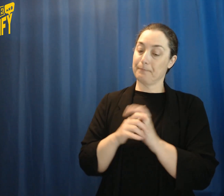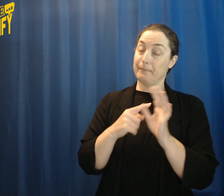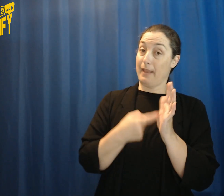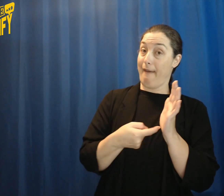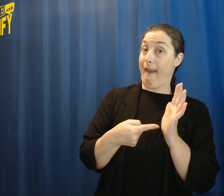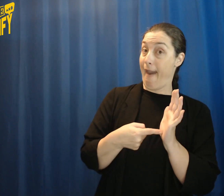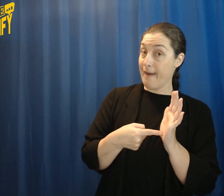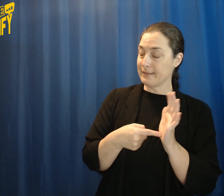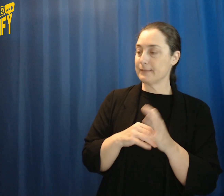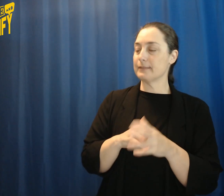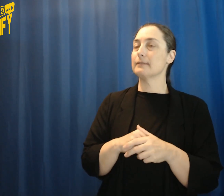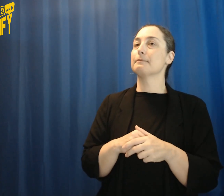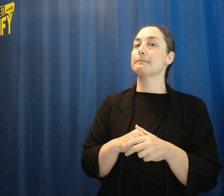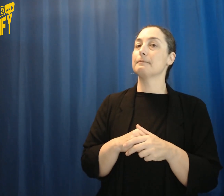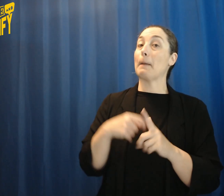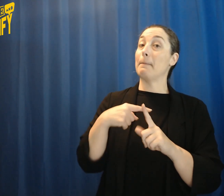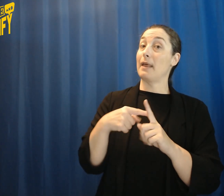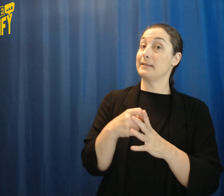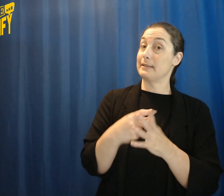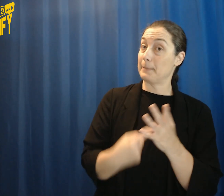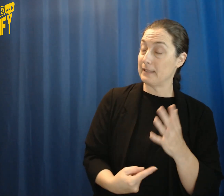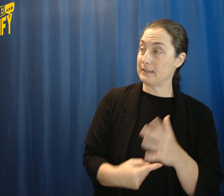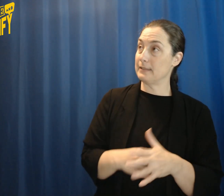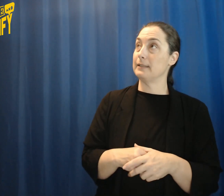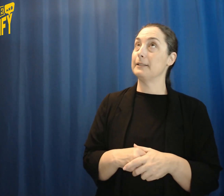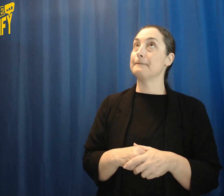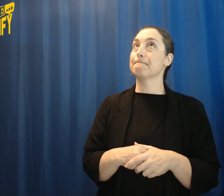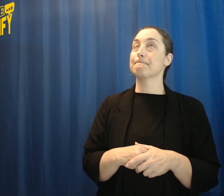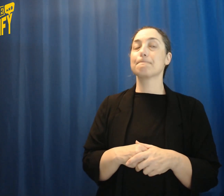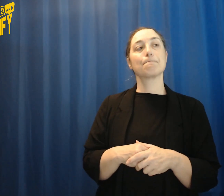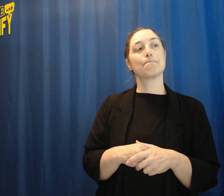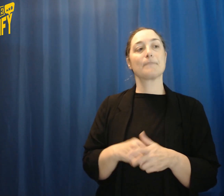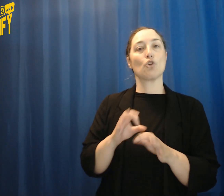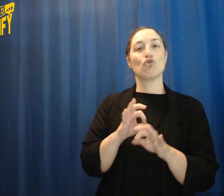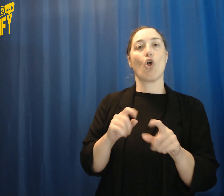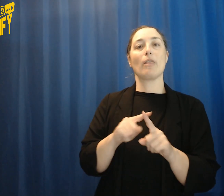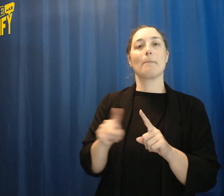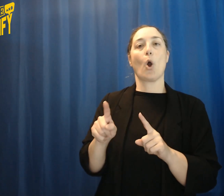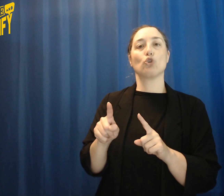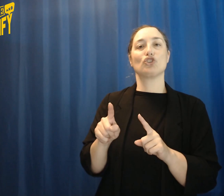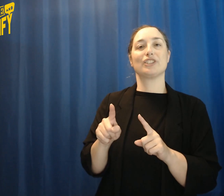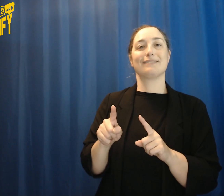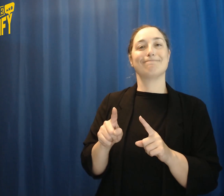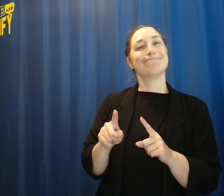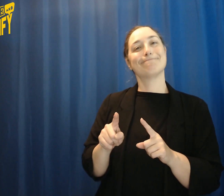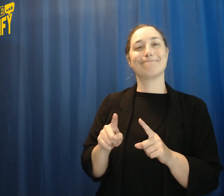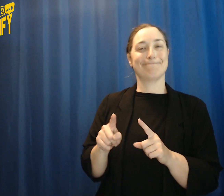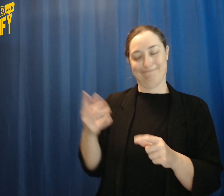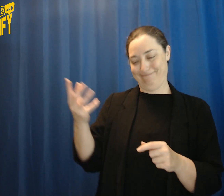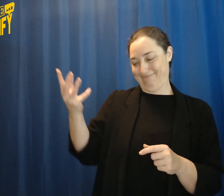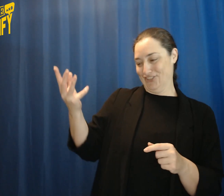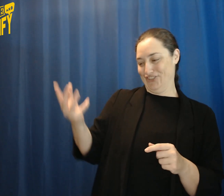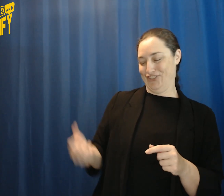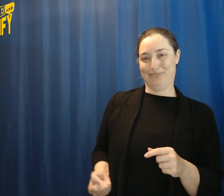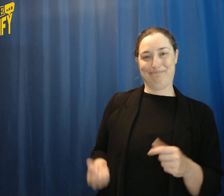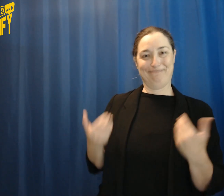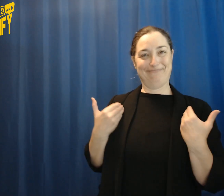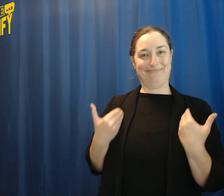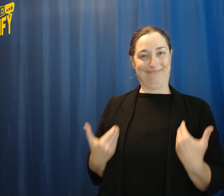you add disability onto that, isn't the most financially rewarding of careers, shall we say. Yeah. First of